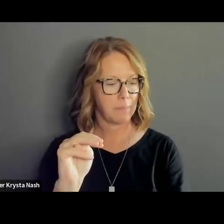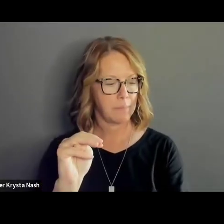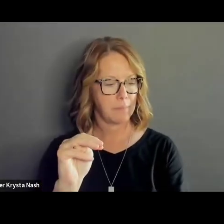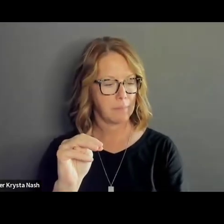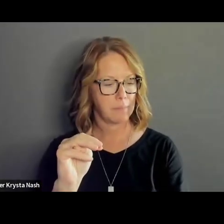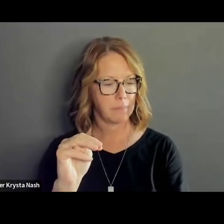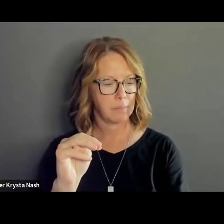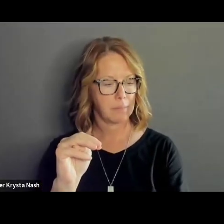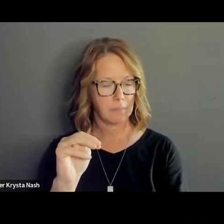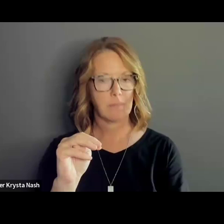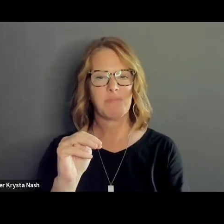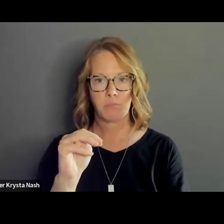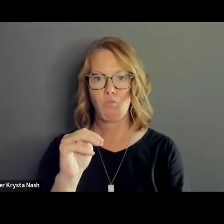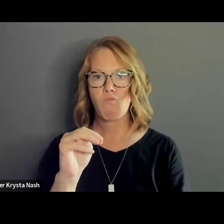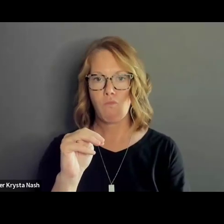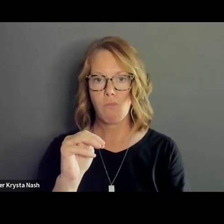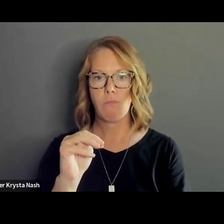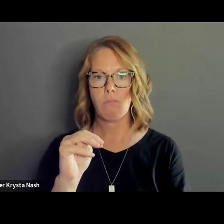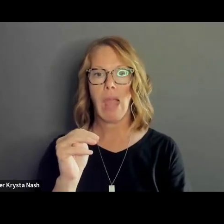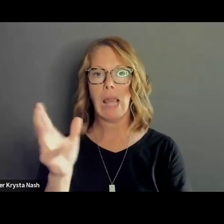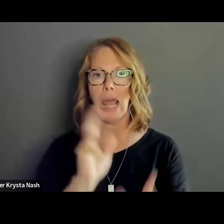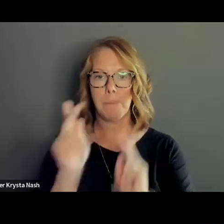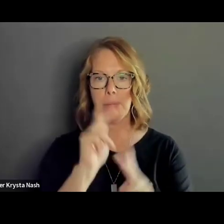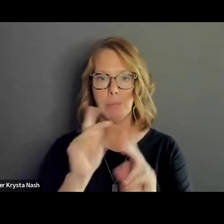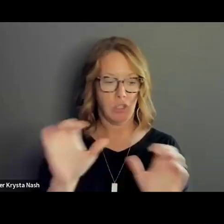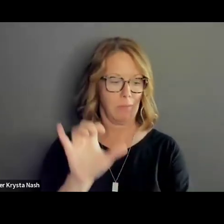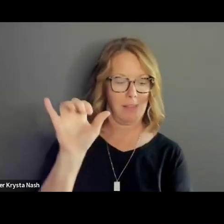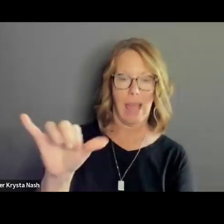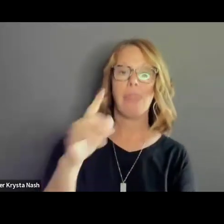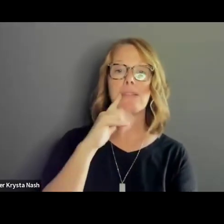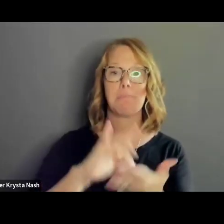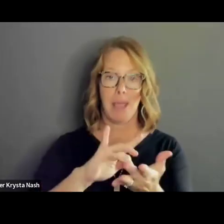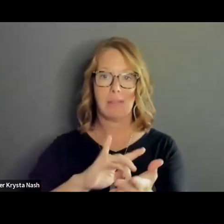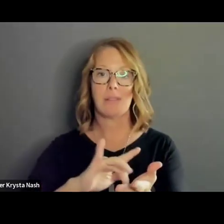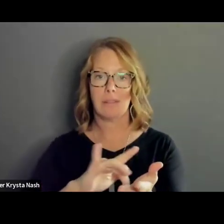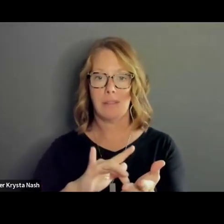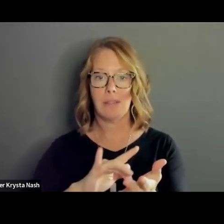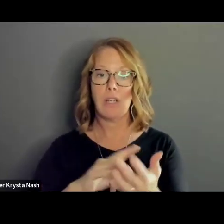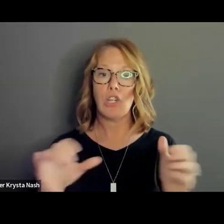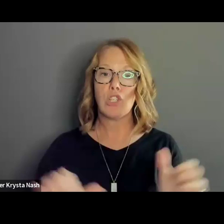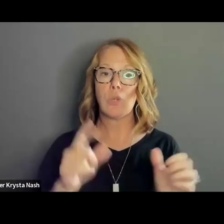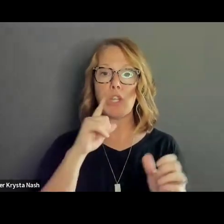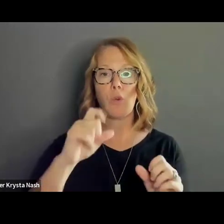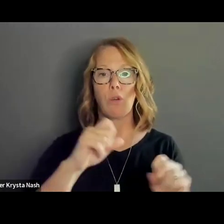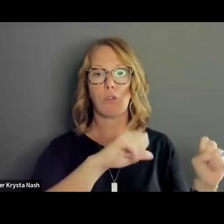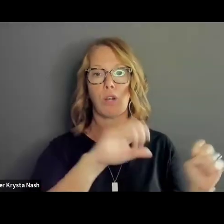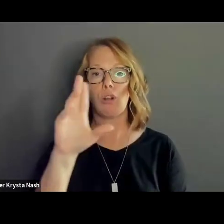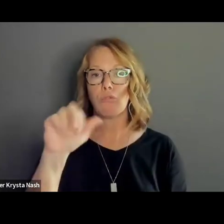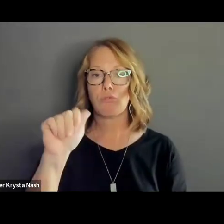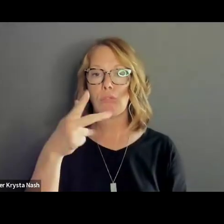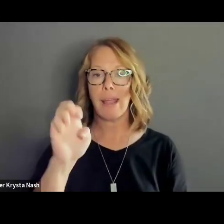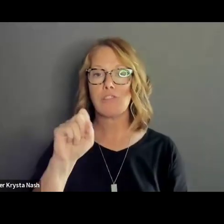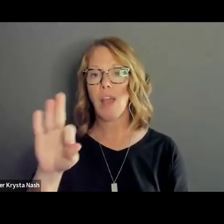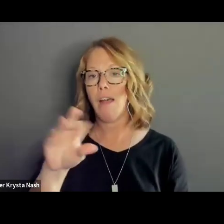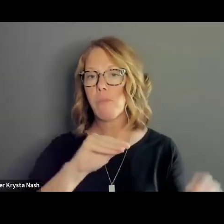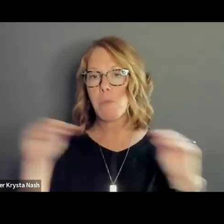So people are a lot of people are doing that. There are medications. Doing your range of motion or